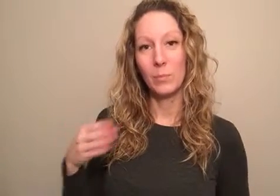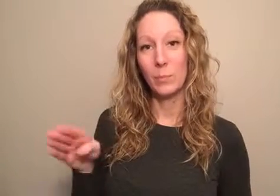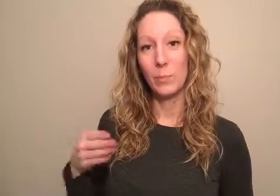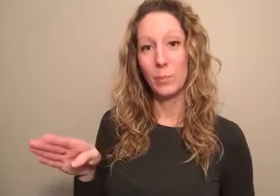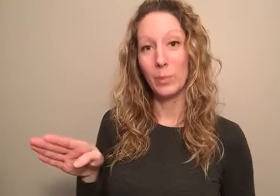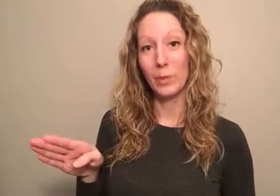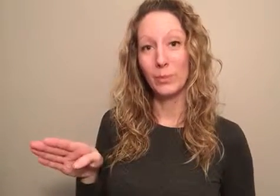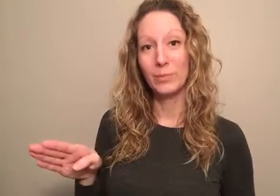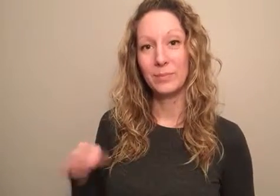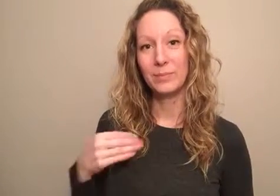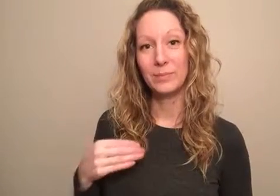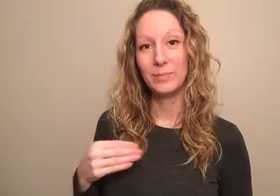Blue,